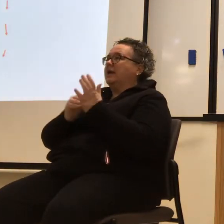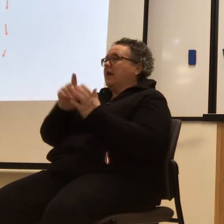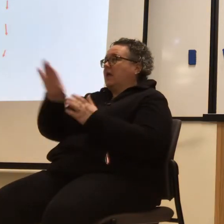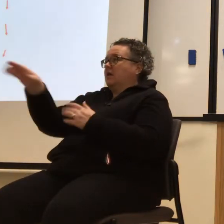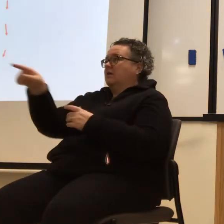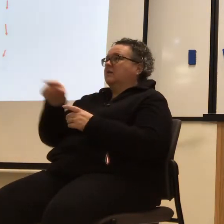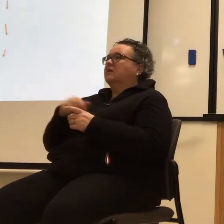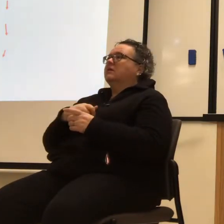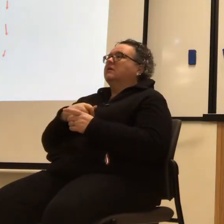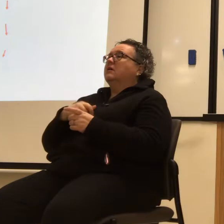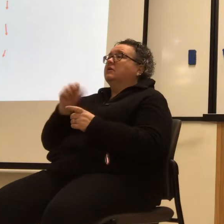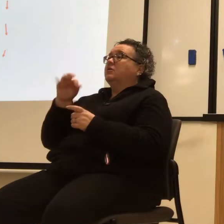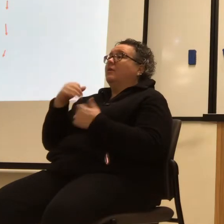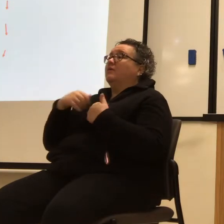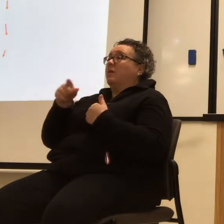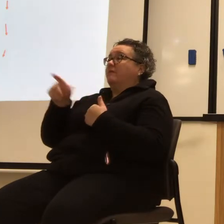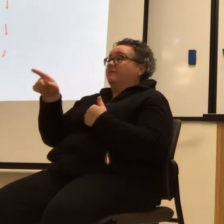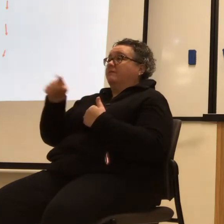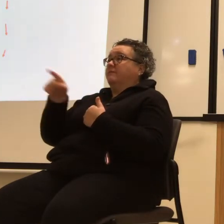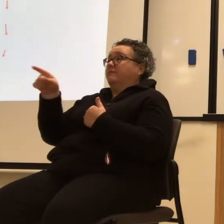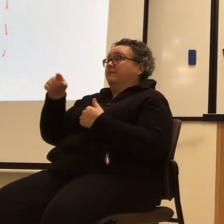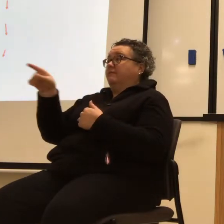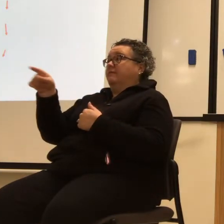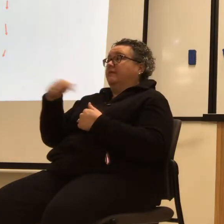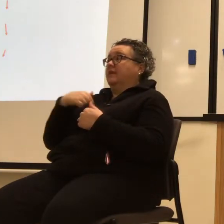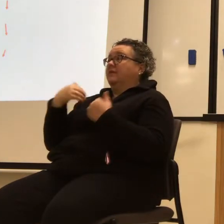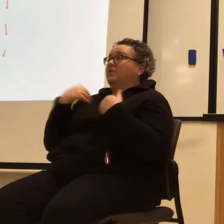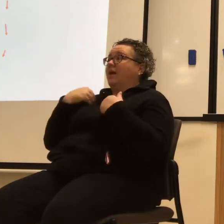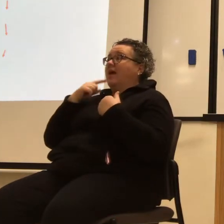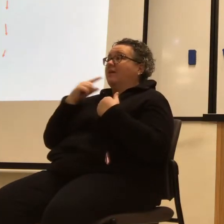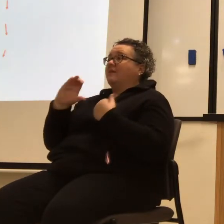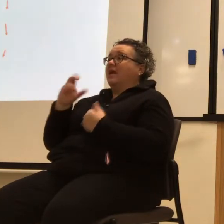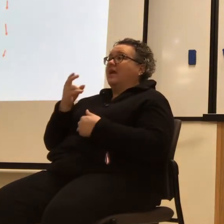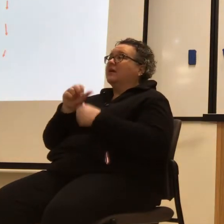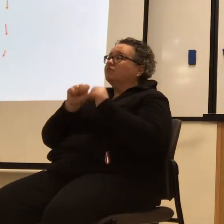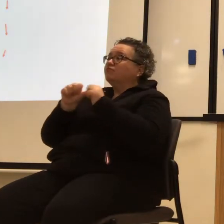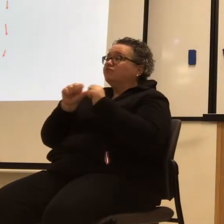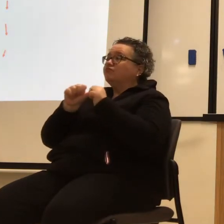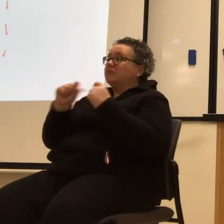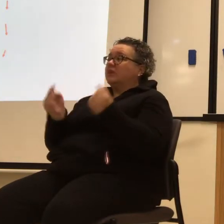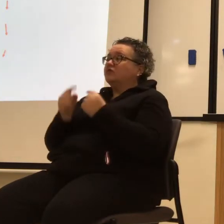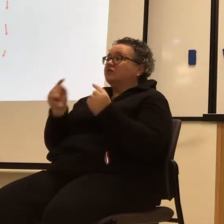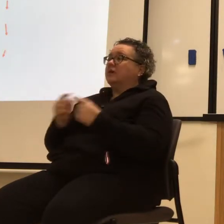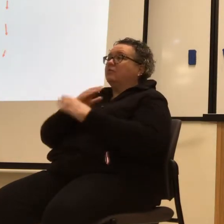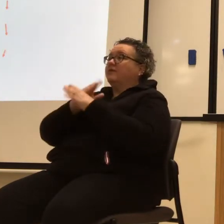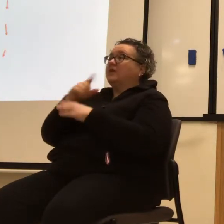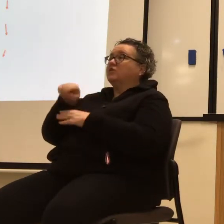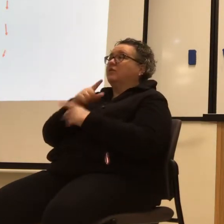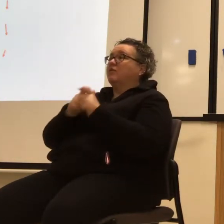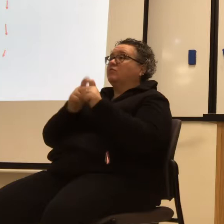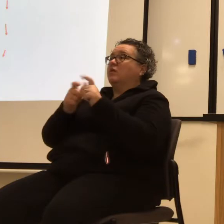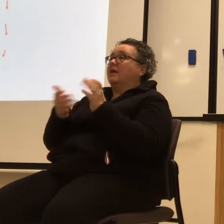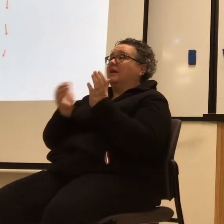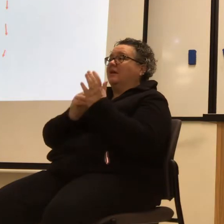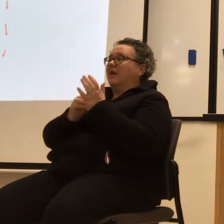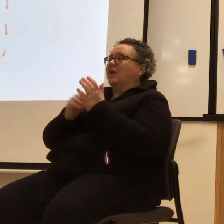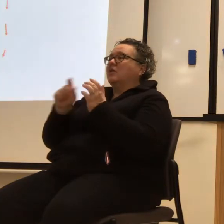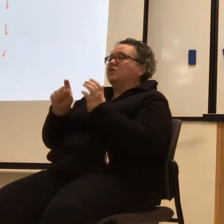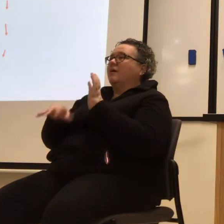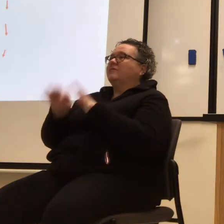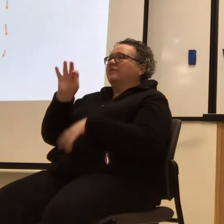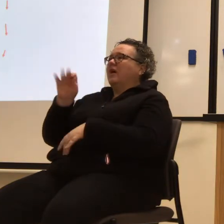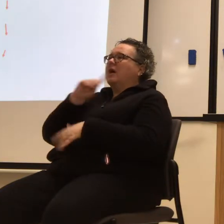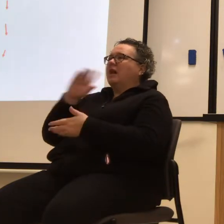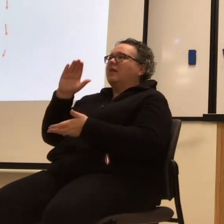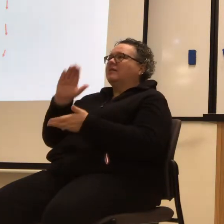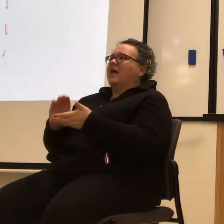right. Yeah, so if you have a chronic injury that prevents you from running again, you have to find a